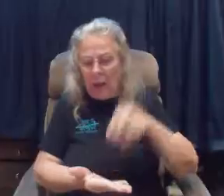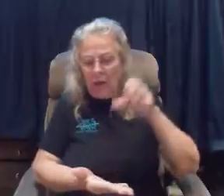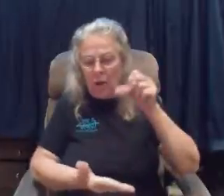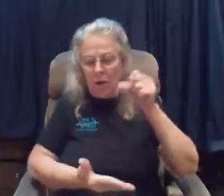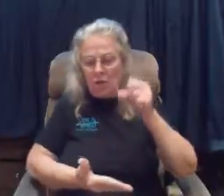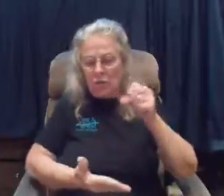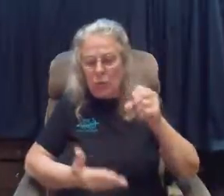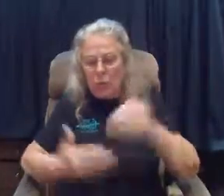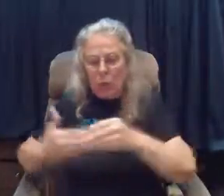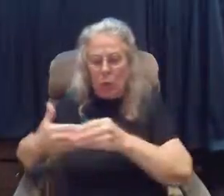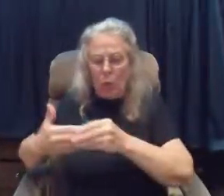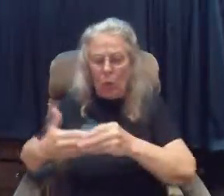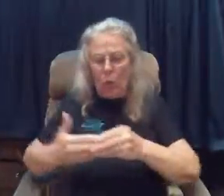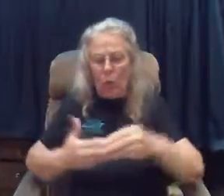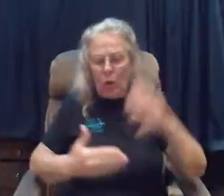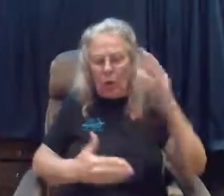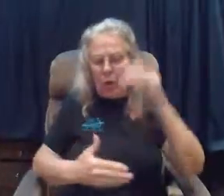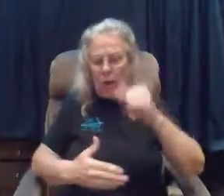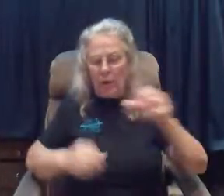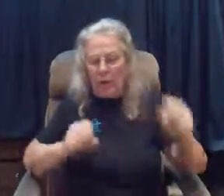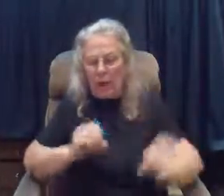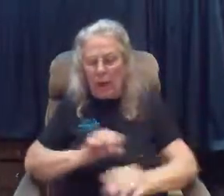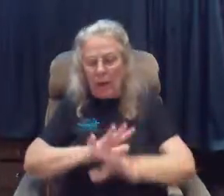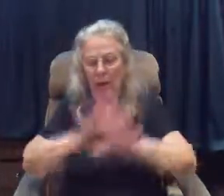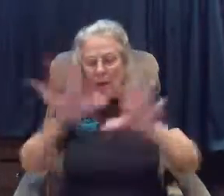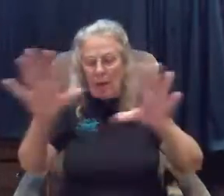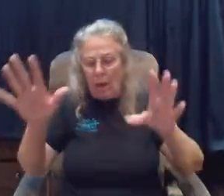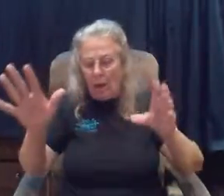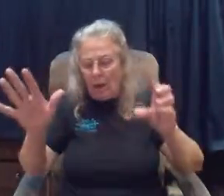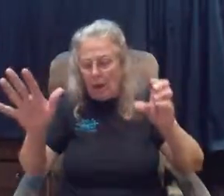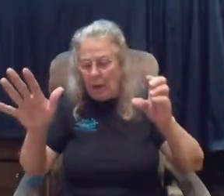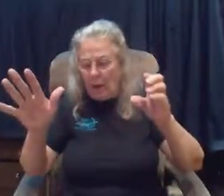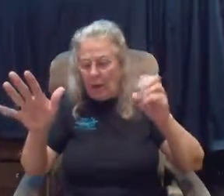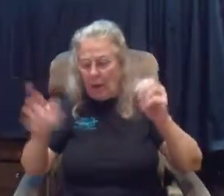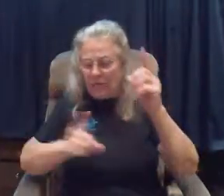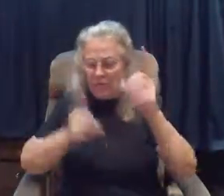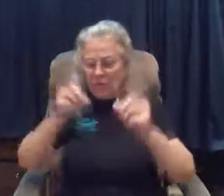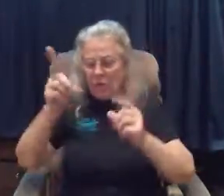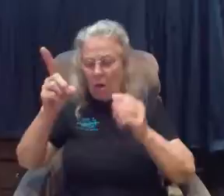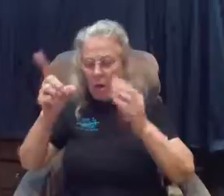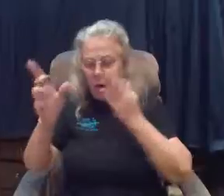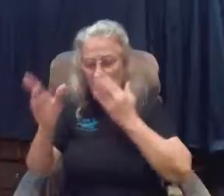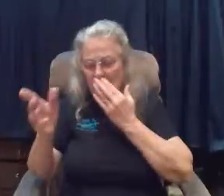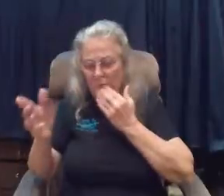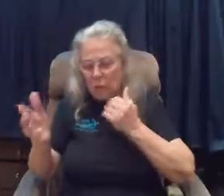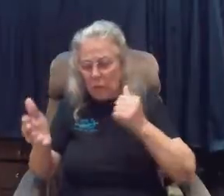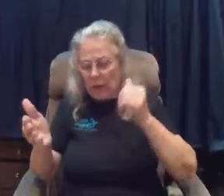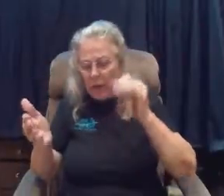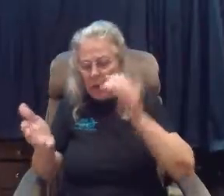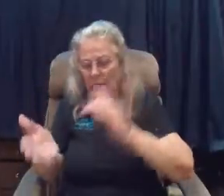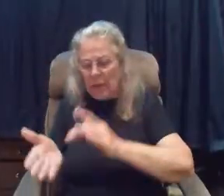stand, so led by light of a star sweetly